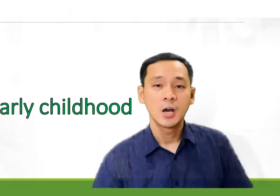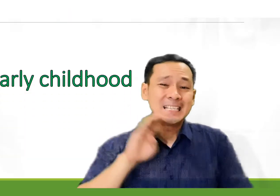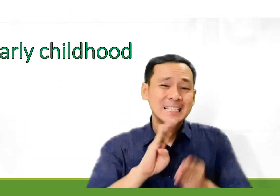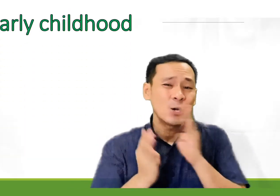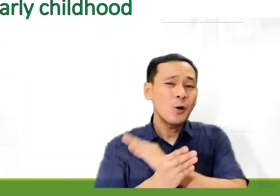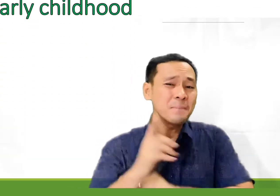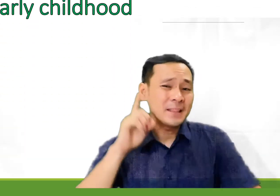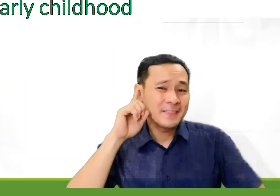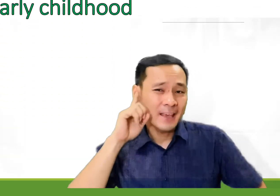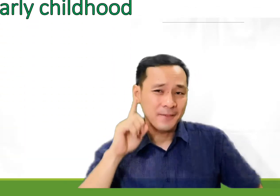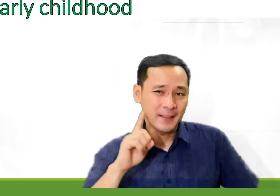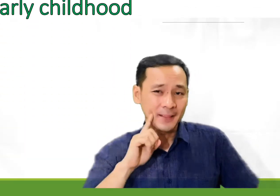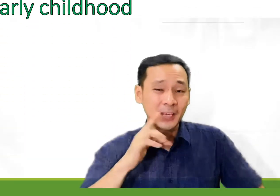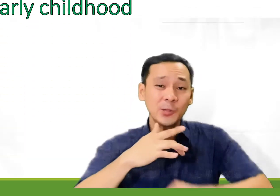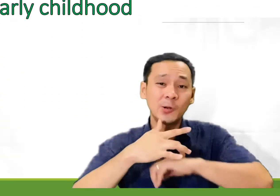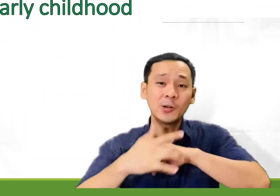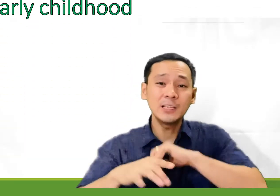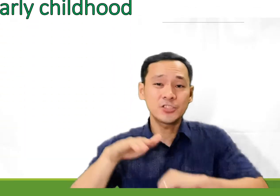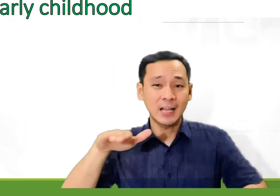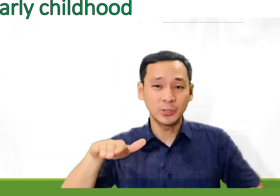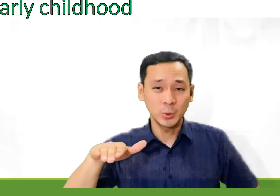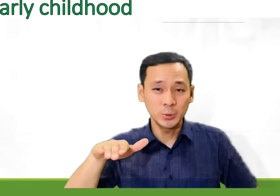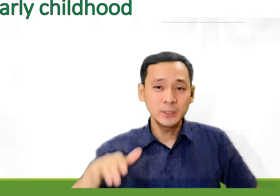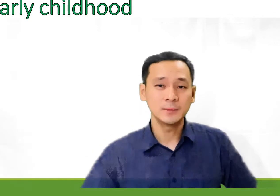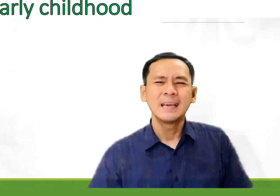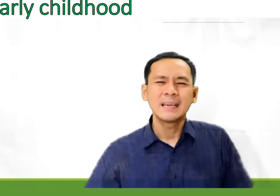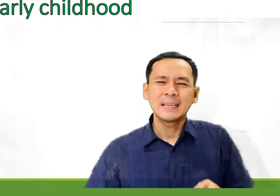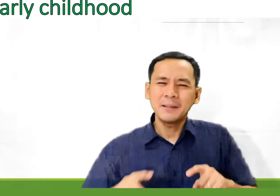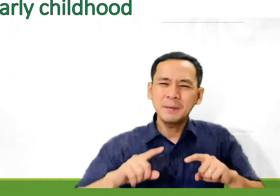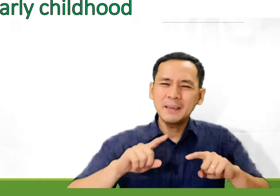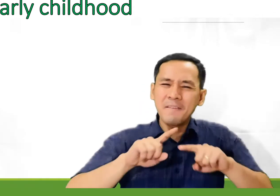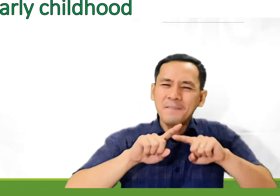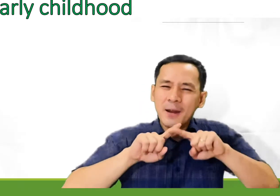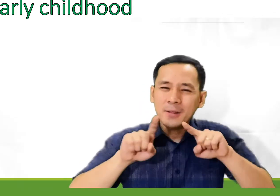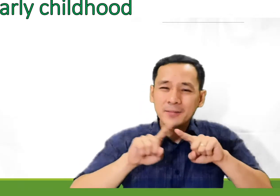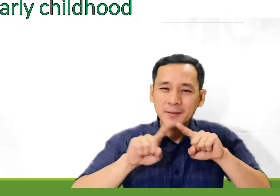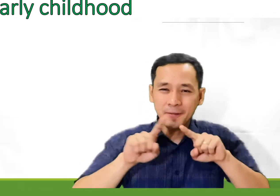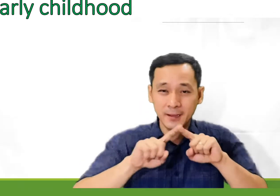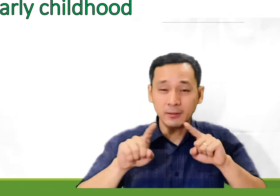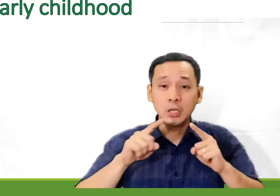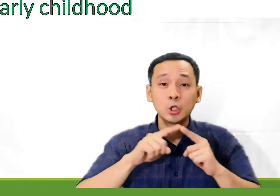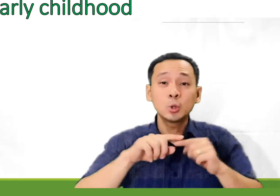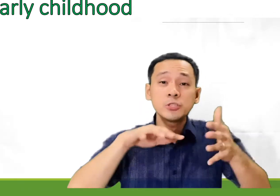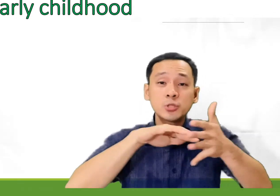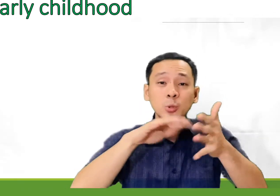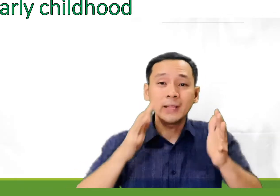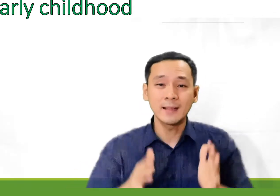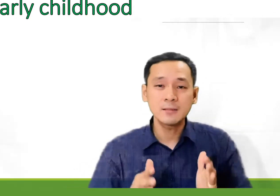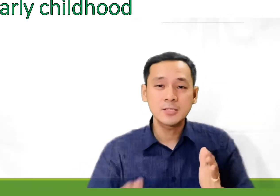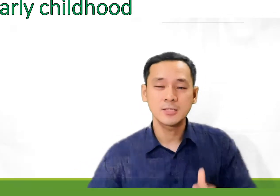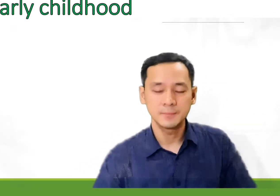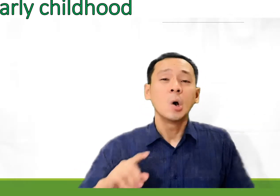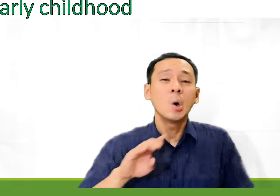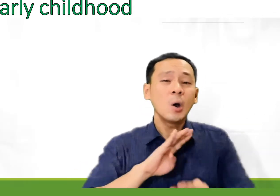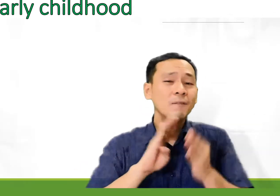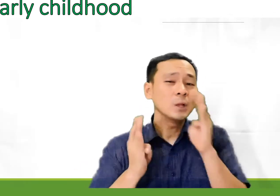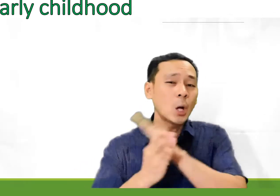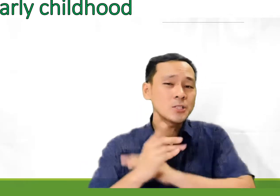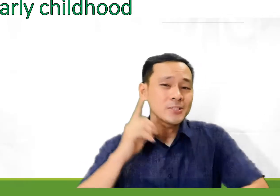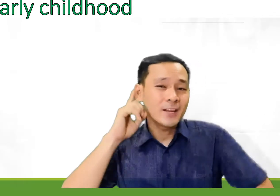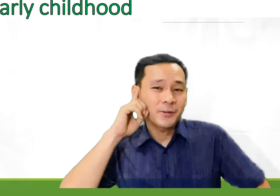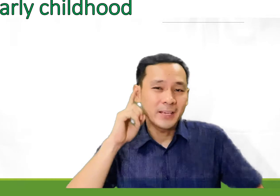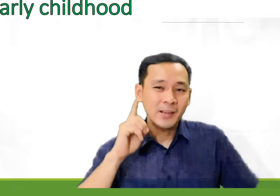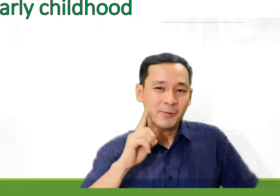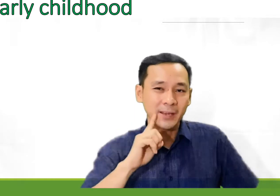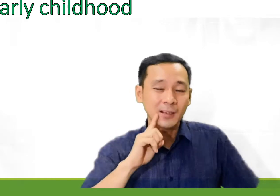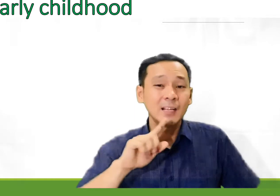Students who have been deafened in early childhood can be very different to students who have